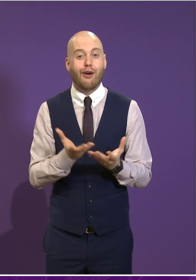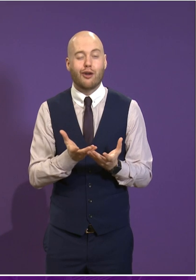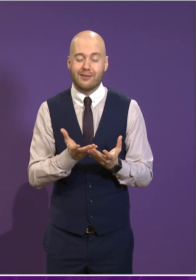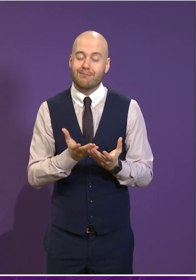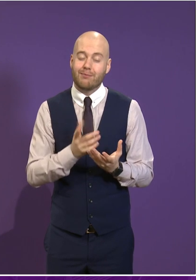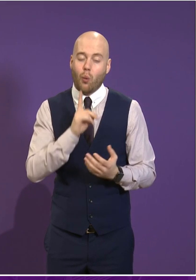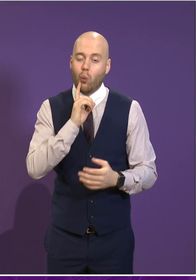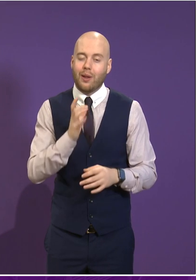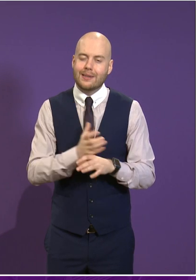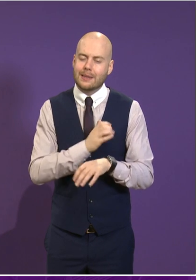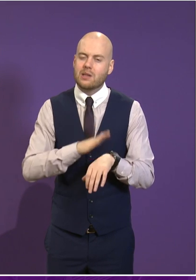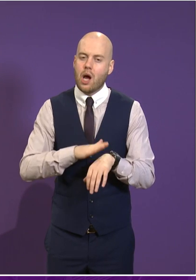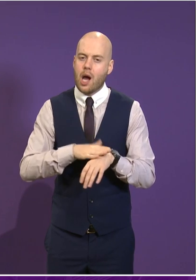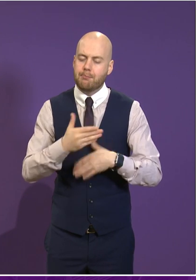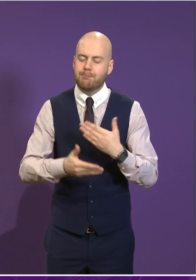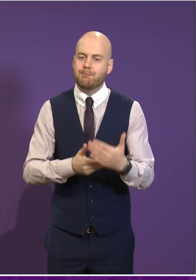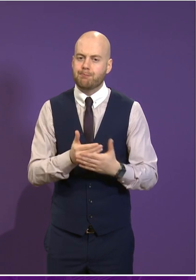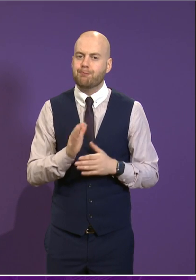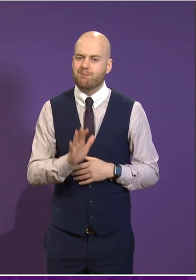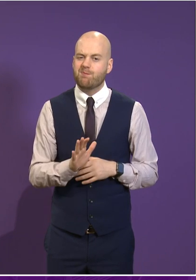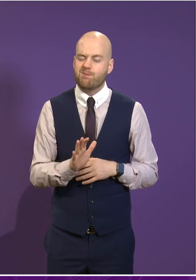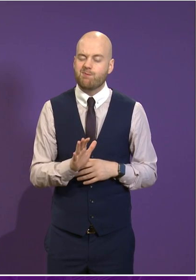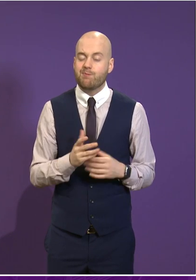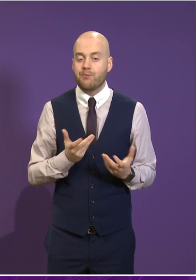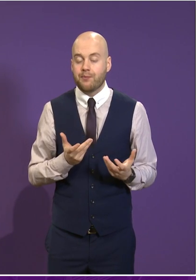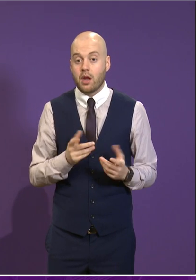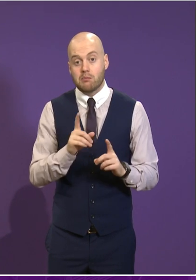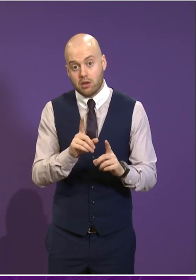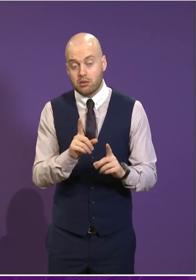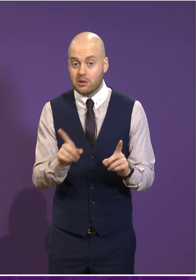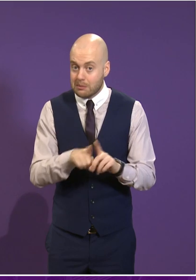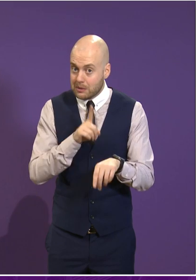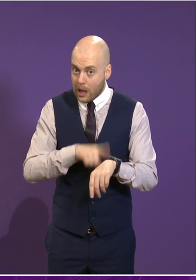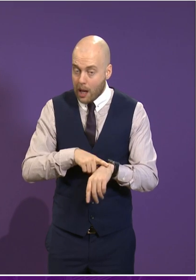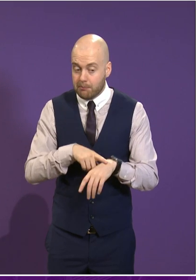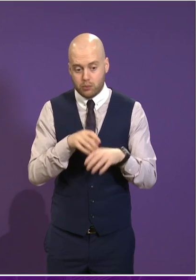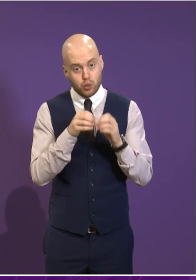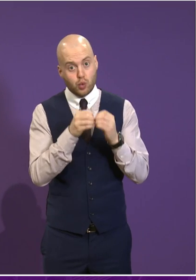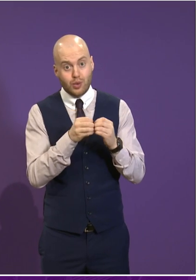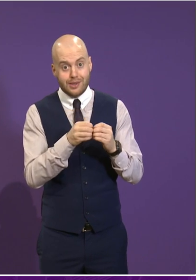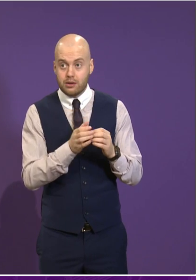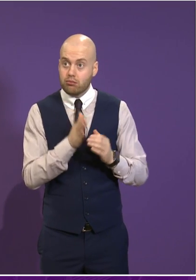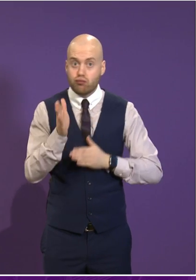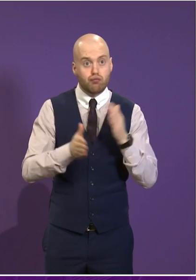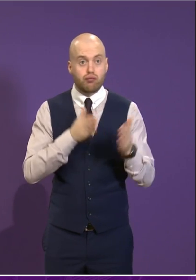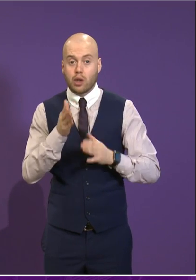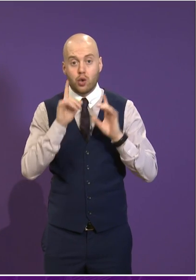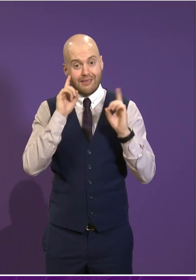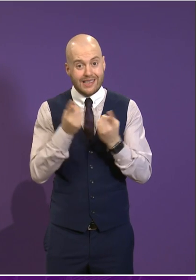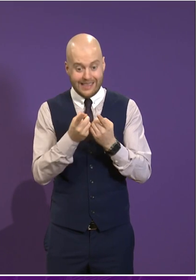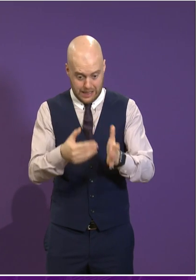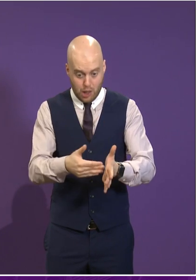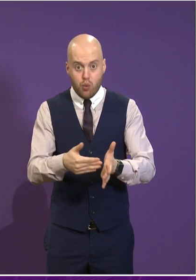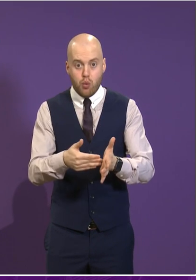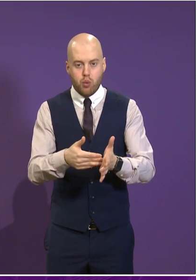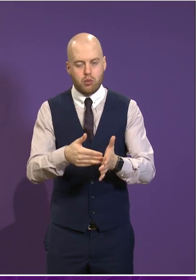time for that to happen. But nonetheless, students are going to university now, and